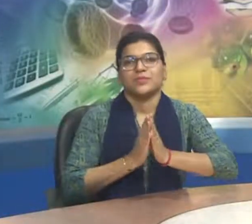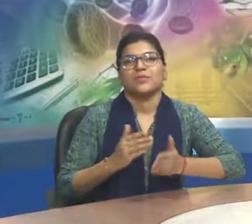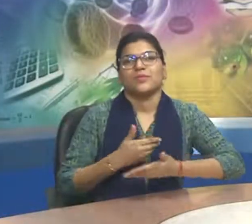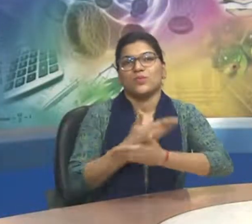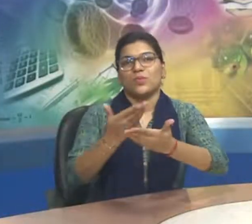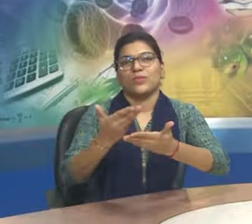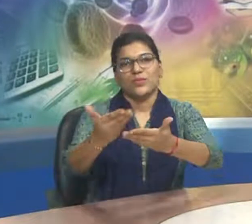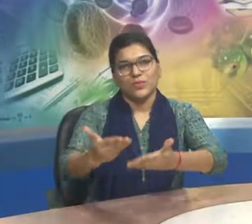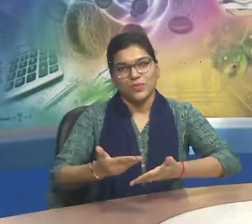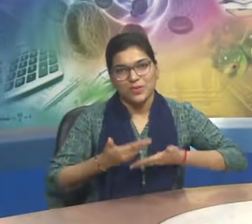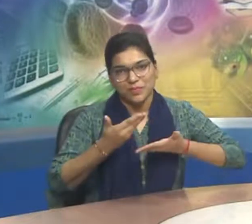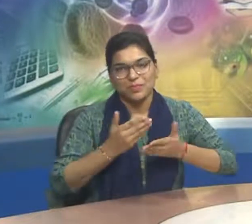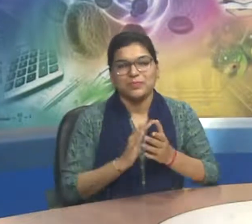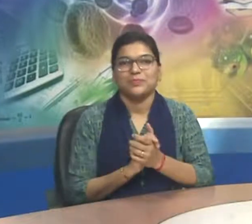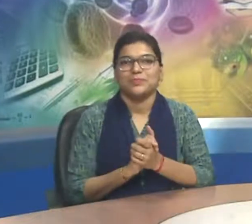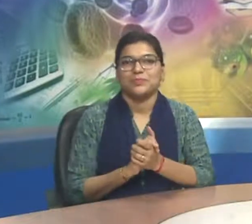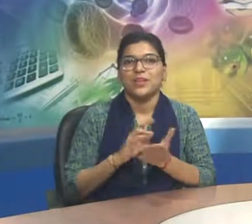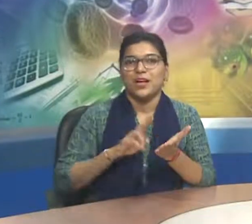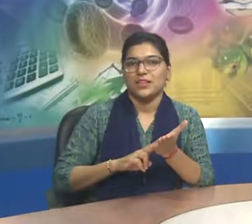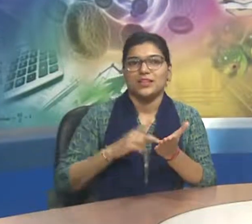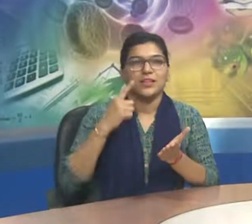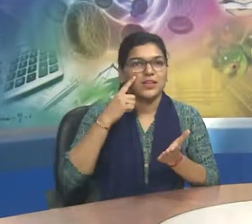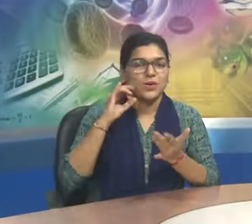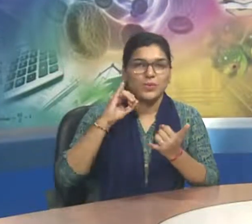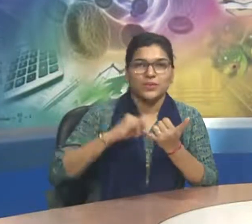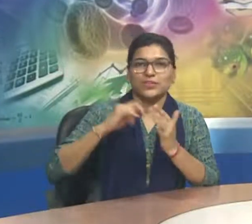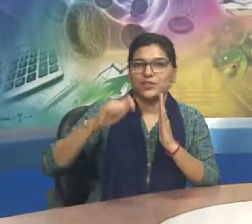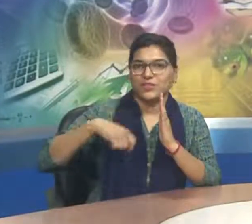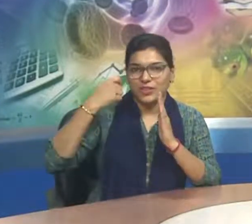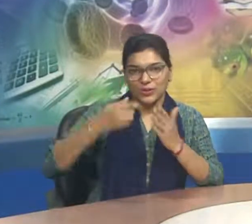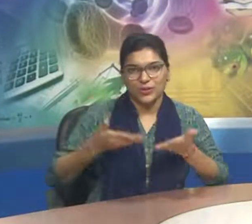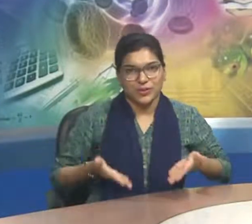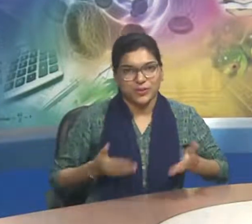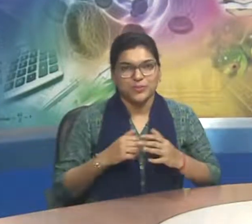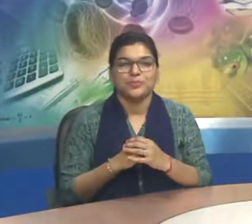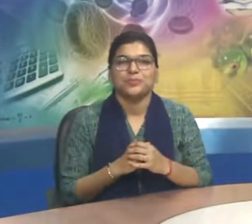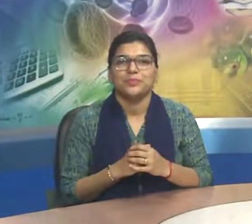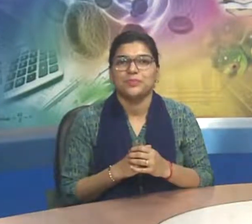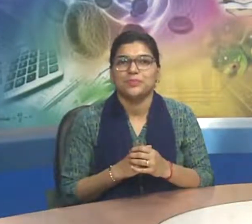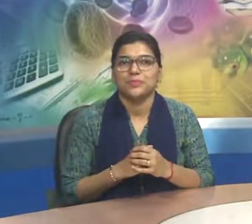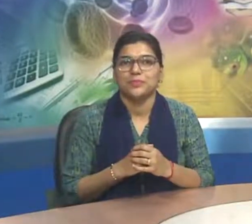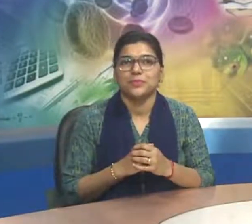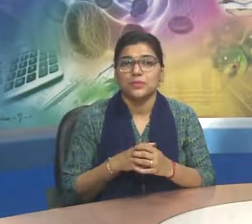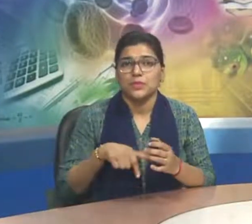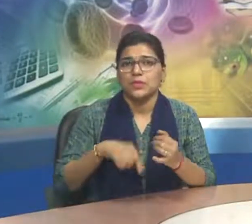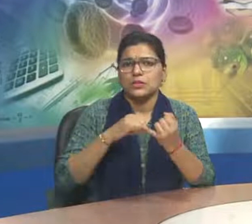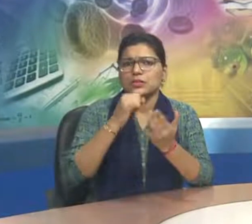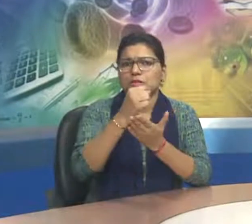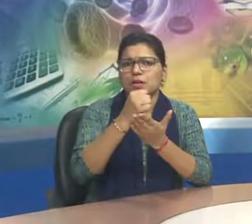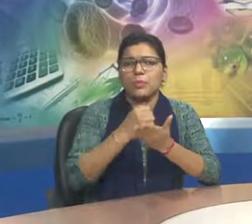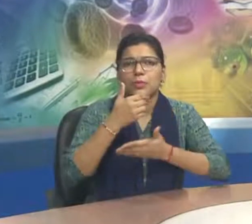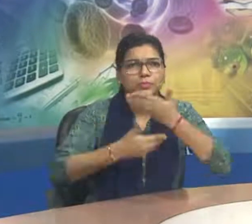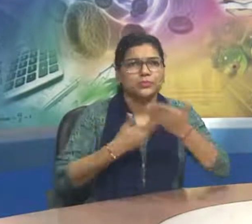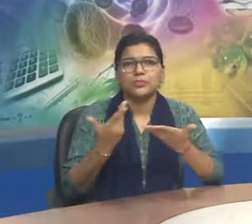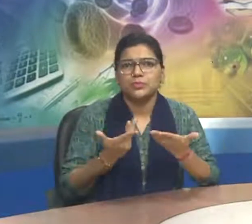Namaskar. Welcome you all in this educational video of